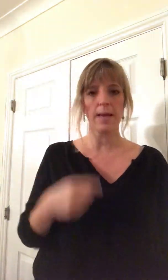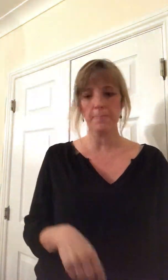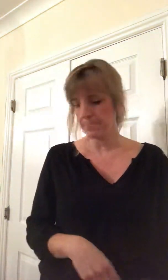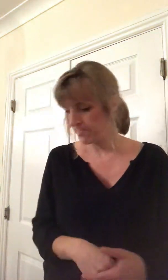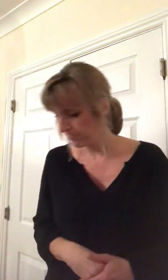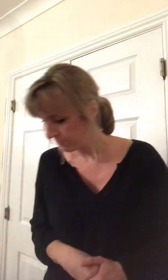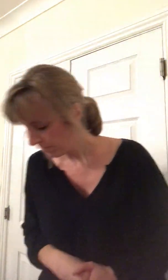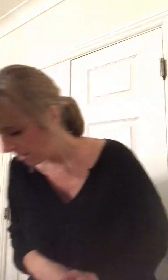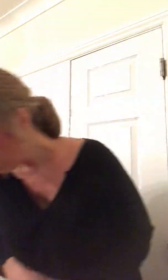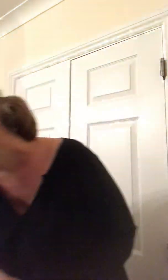okay?